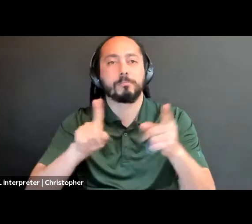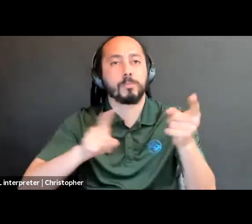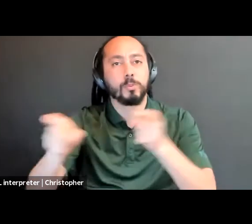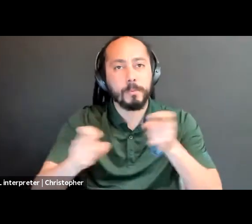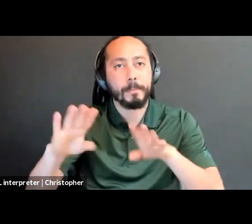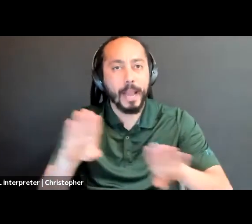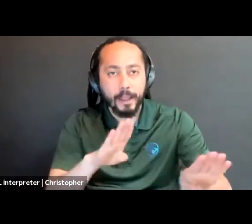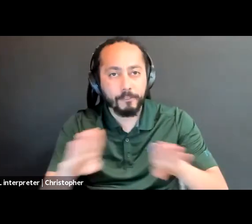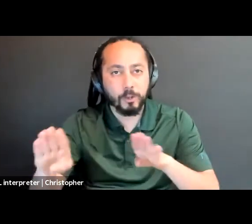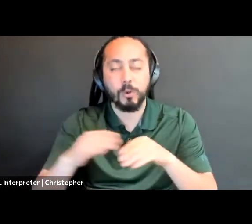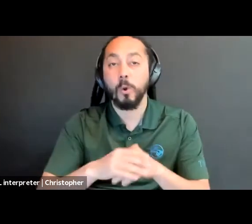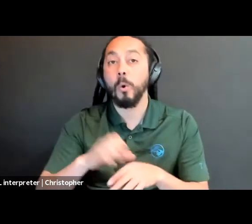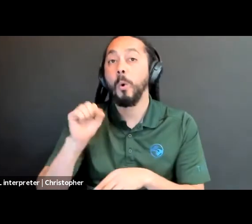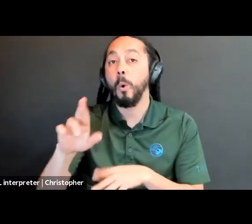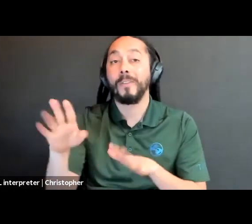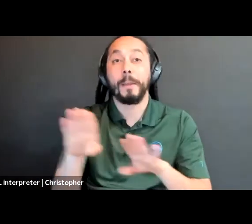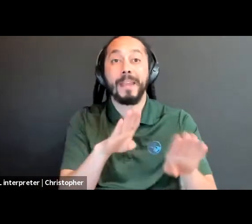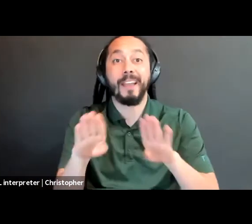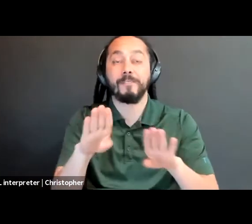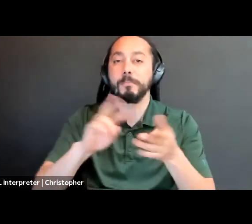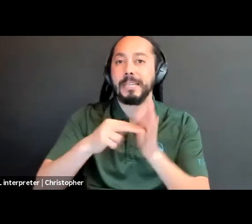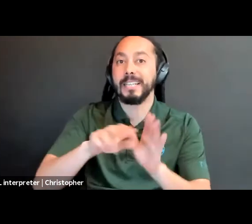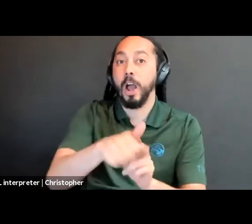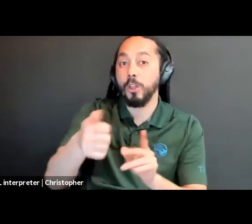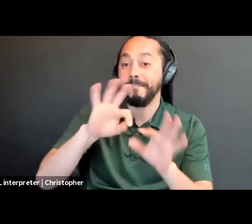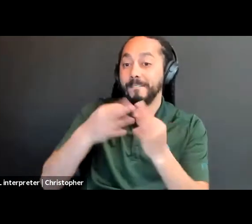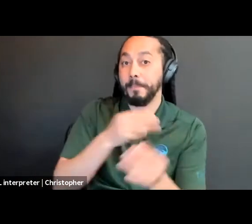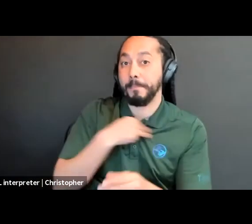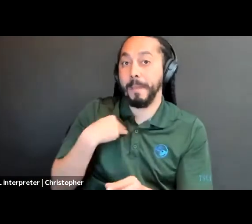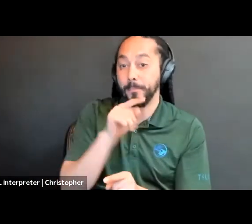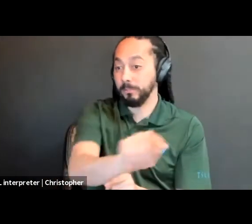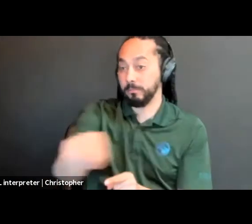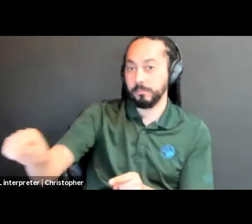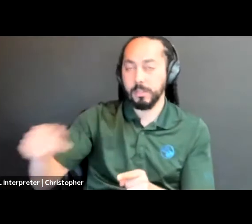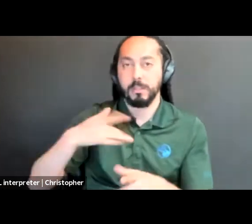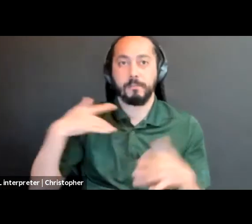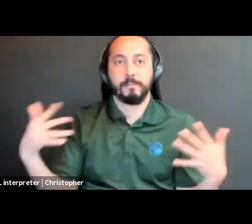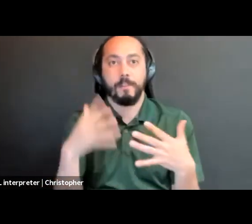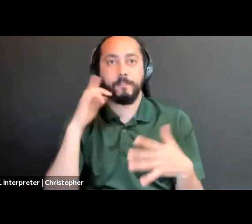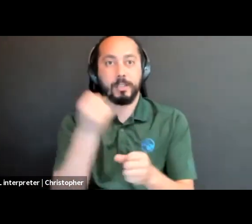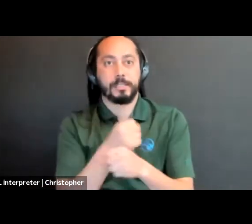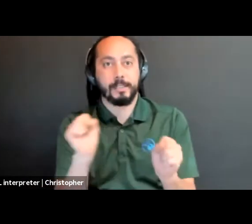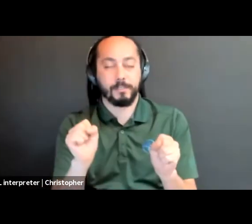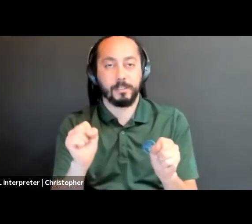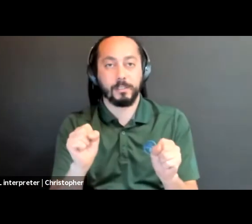cause other family members to fear for their own safety and that or that of another